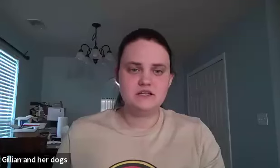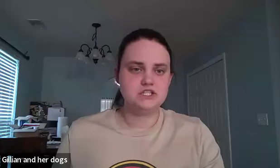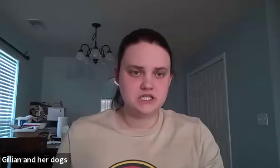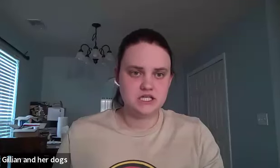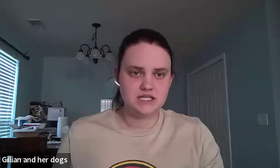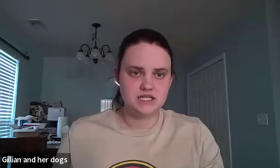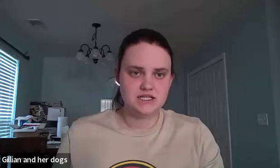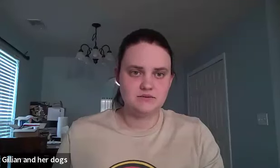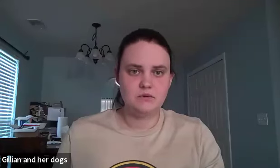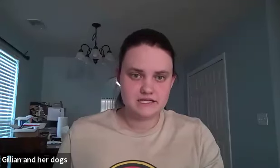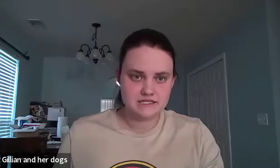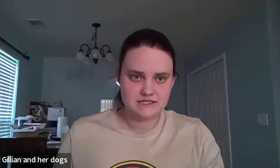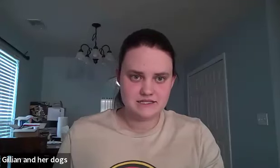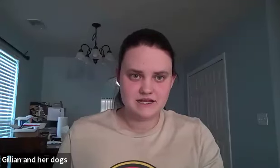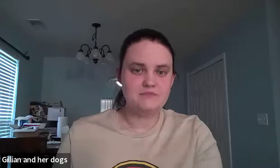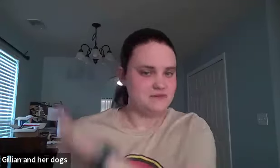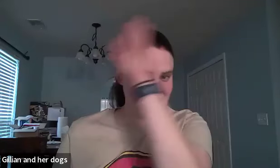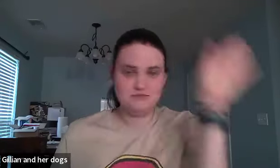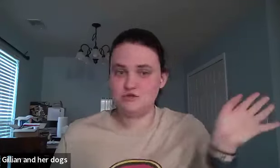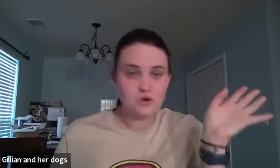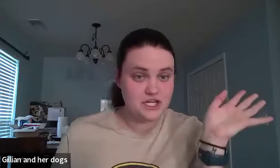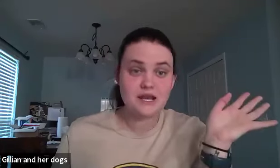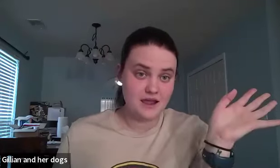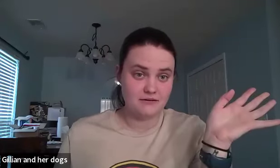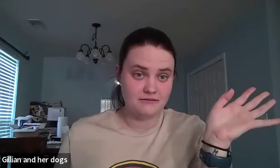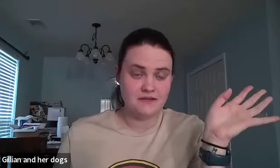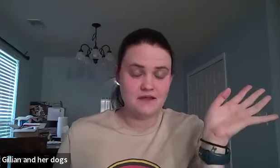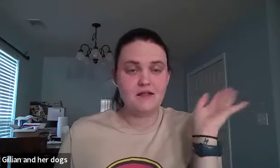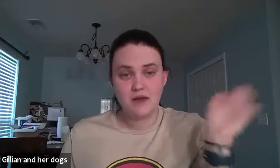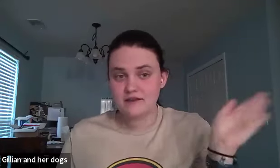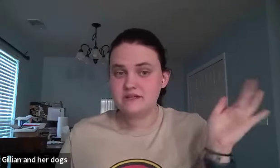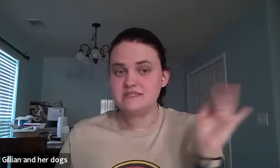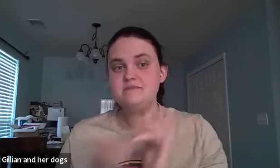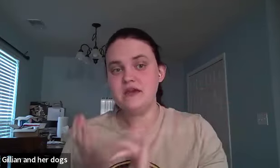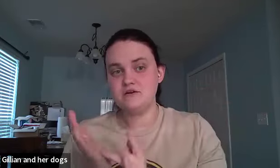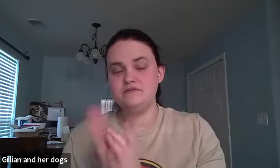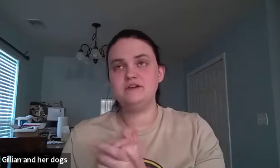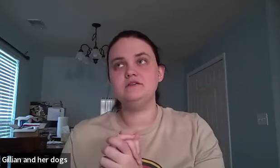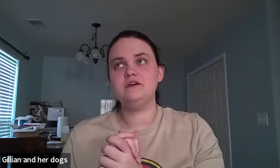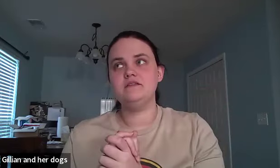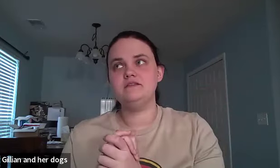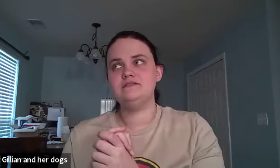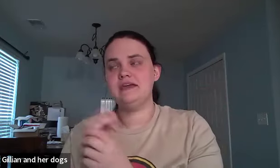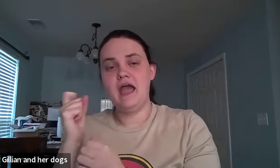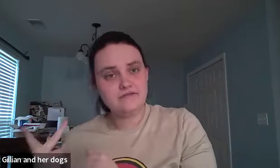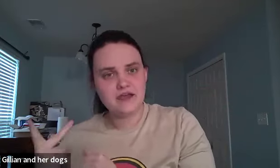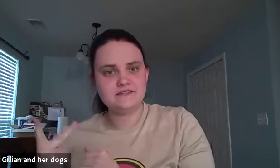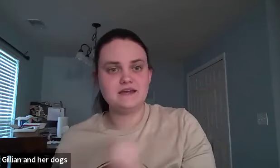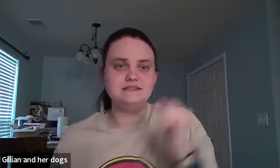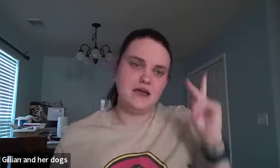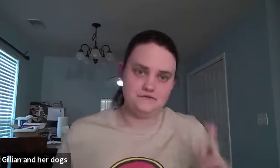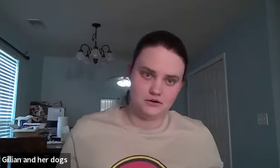be like Jillian. What? I'm just warning you now. A lot of the ones in the medical field, like half signs, half